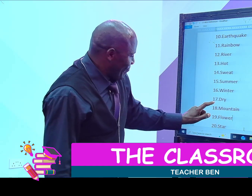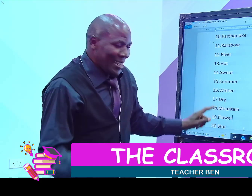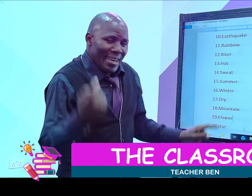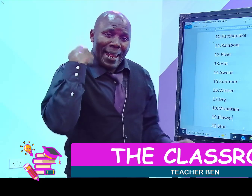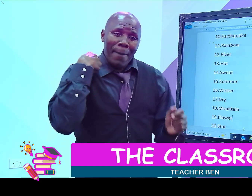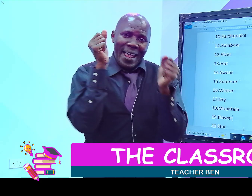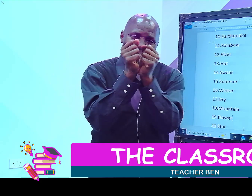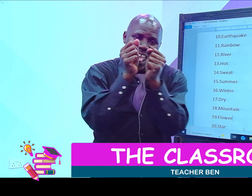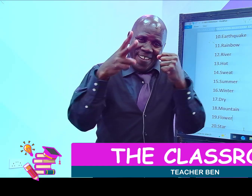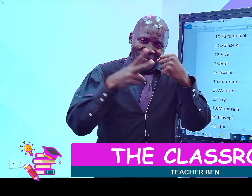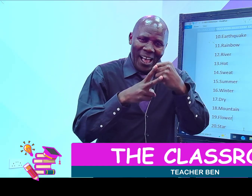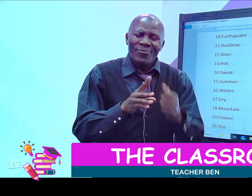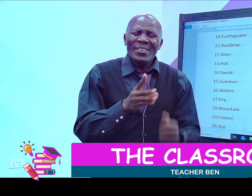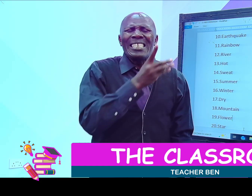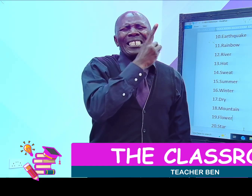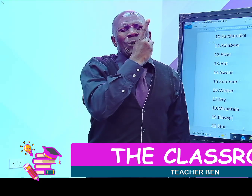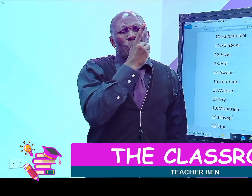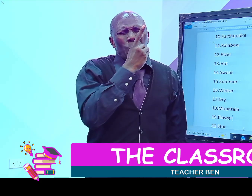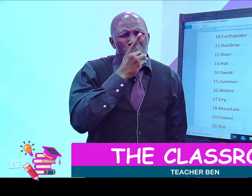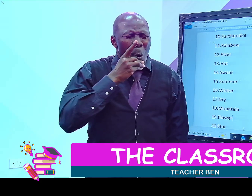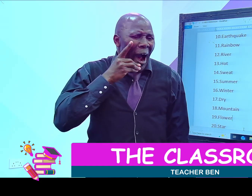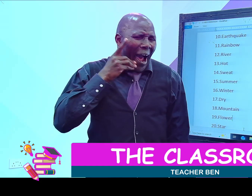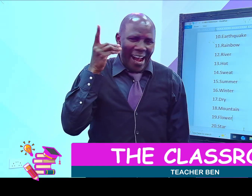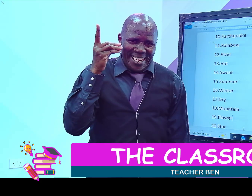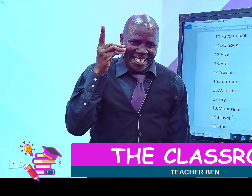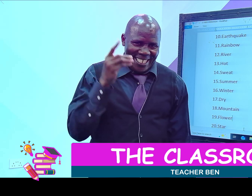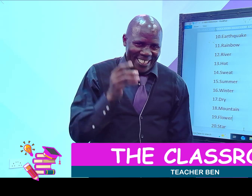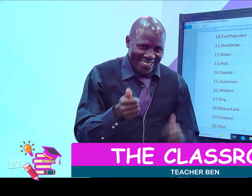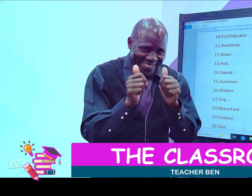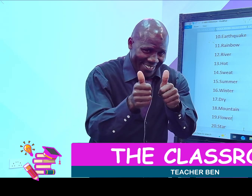Number 17, dry.